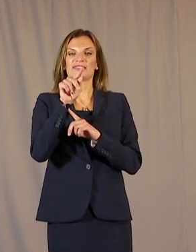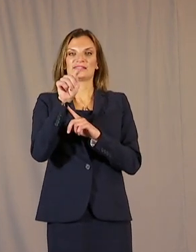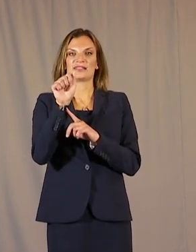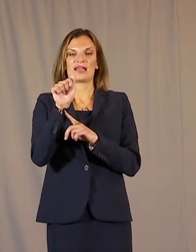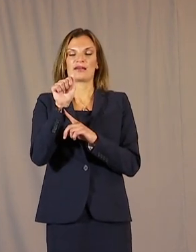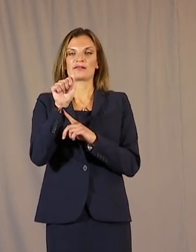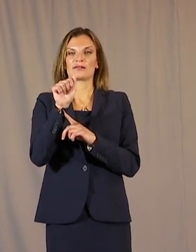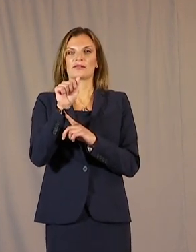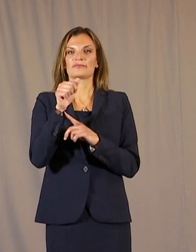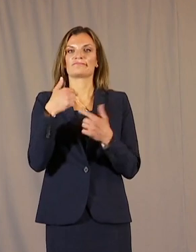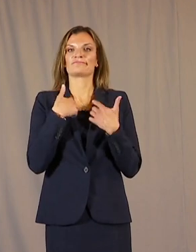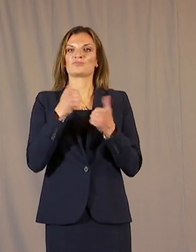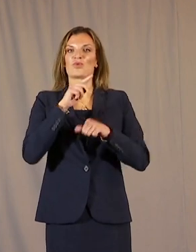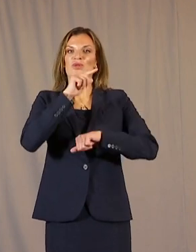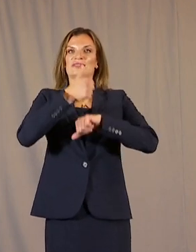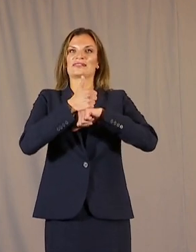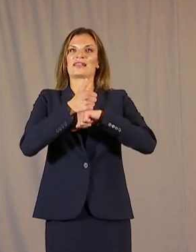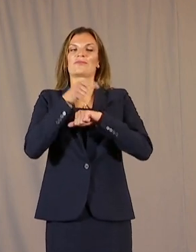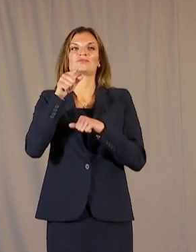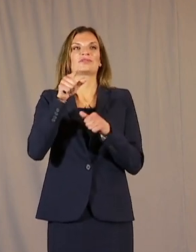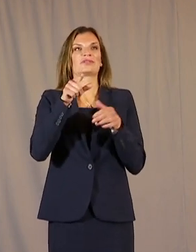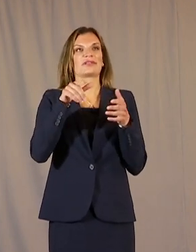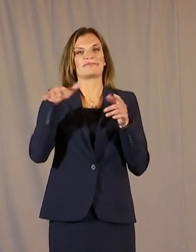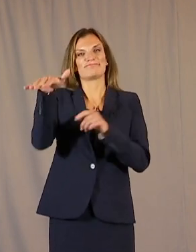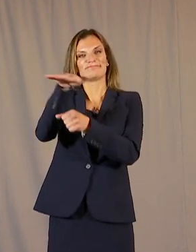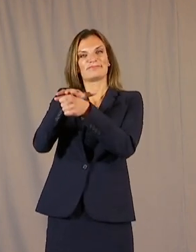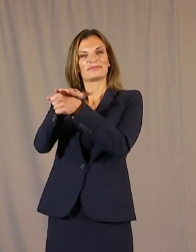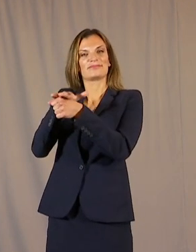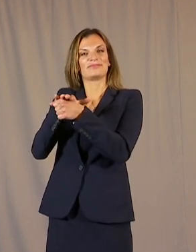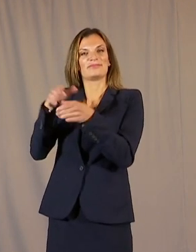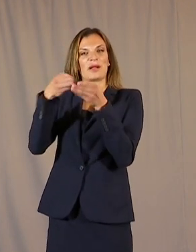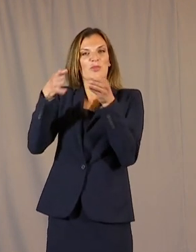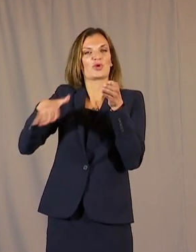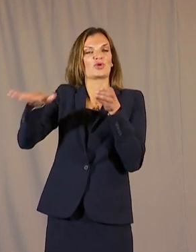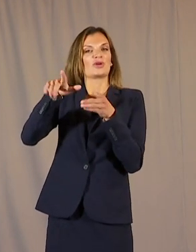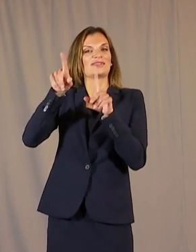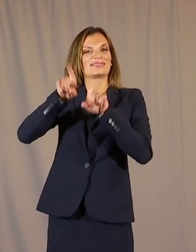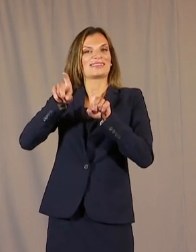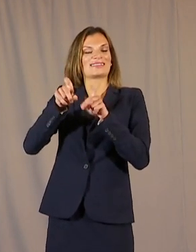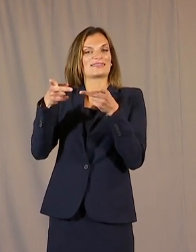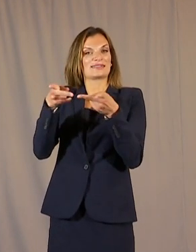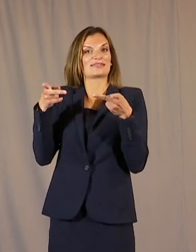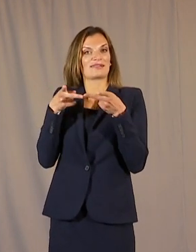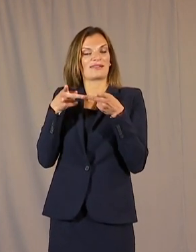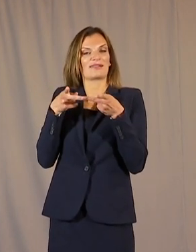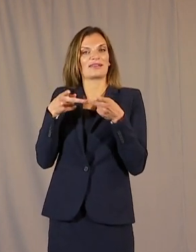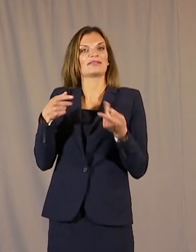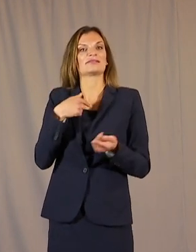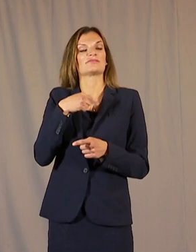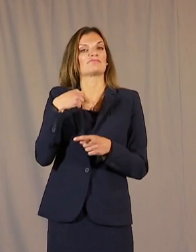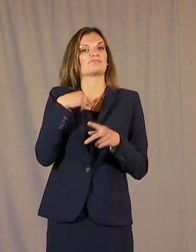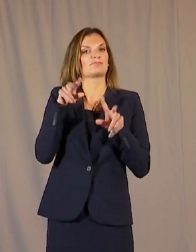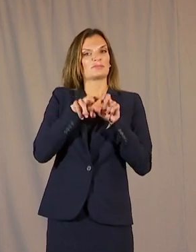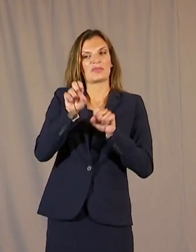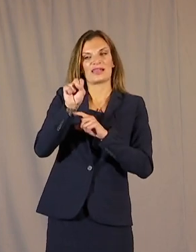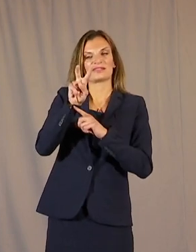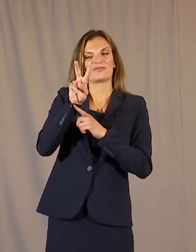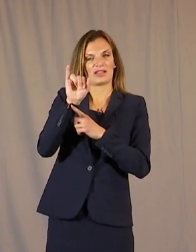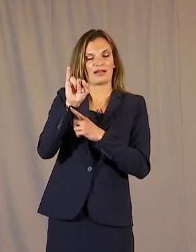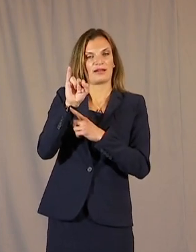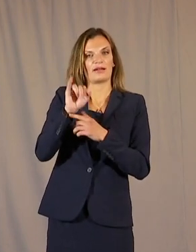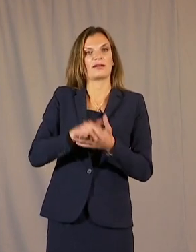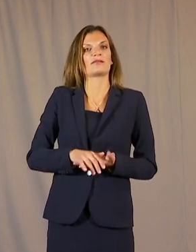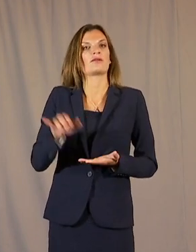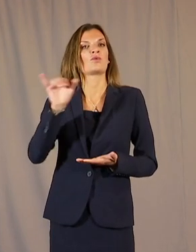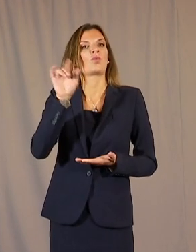to establish the neighborhood testing sites. Our epidemiologist was doing a fabulous job looking at SVI, but also looking at where